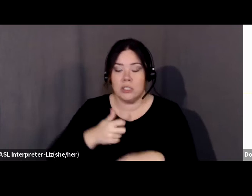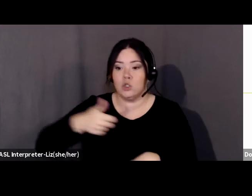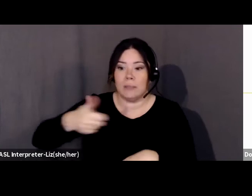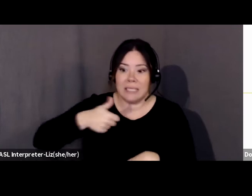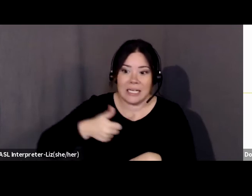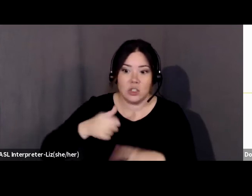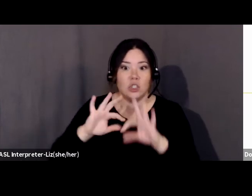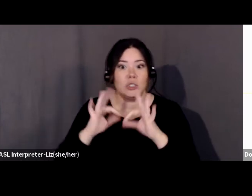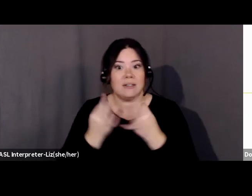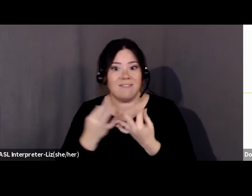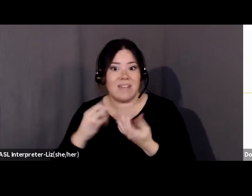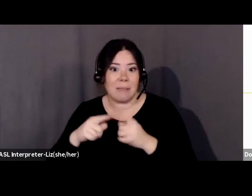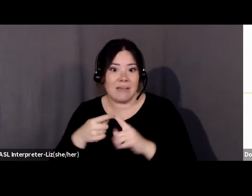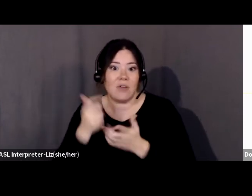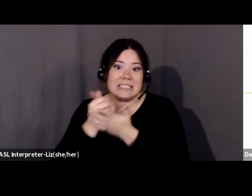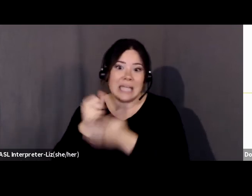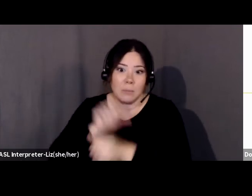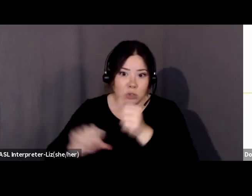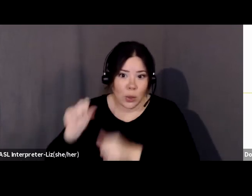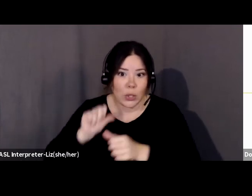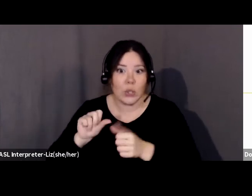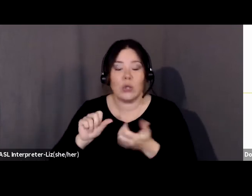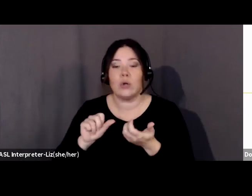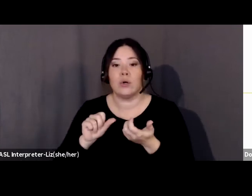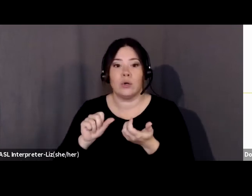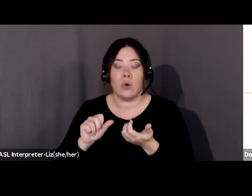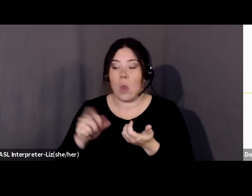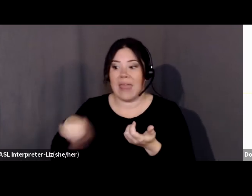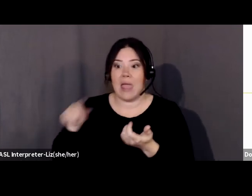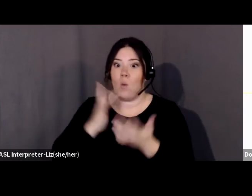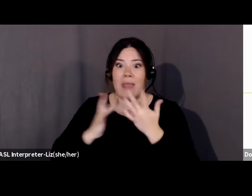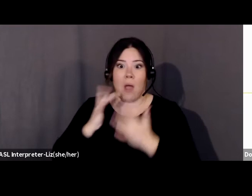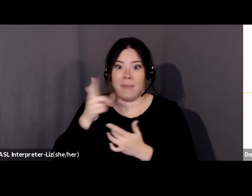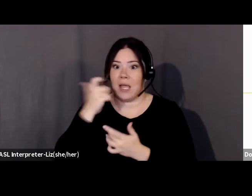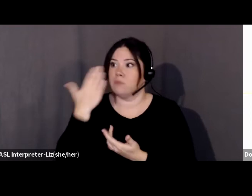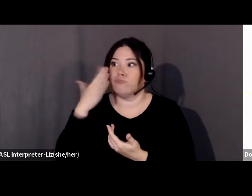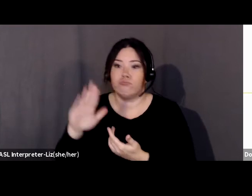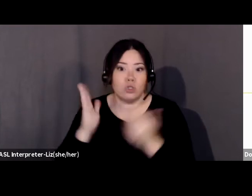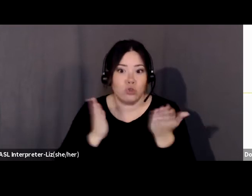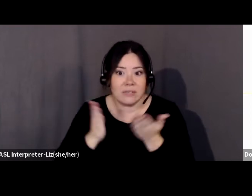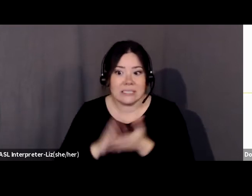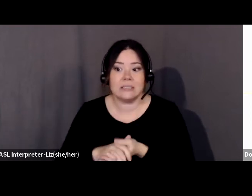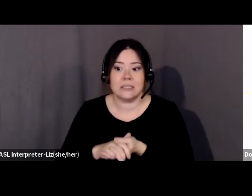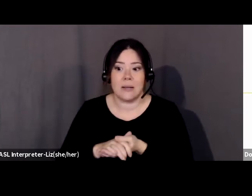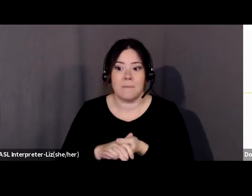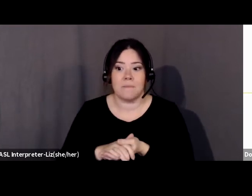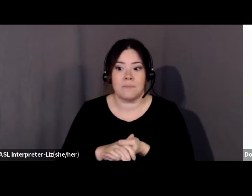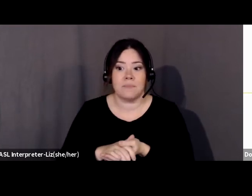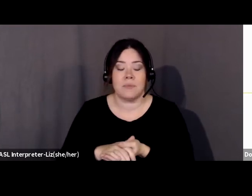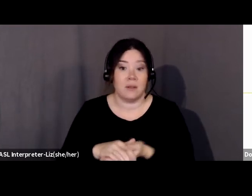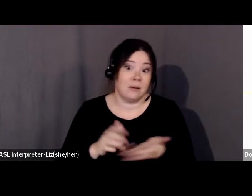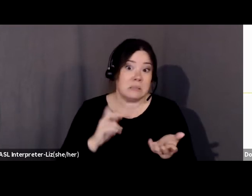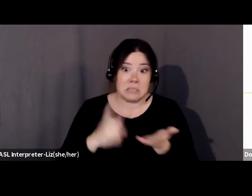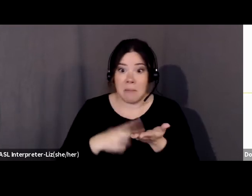family and friends help each other or they go without because they're not aware of services. Amanda says people don't even know